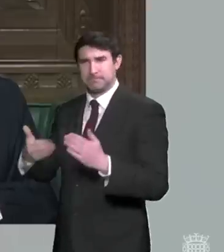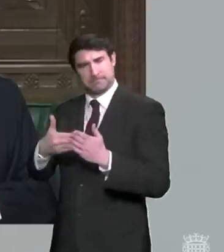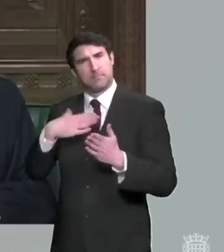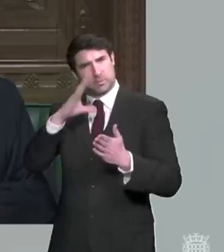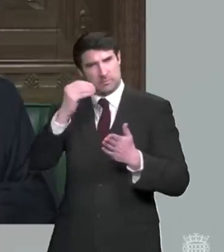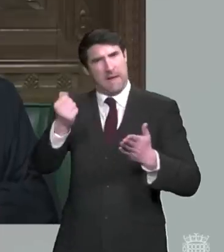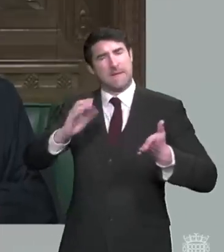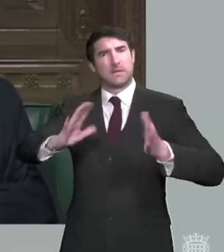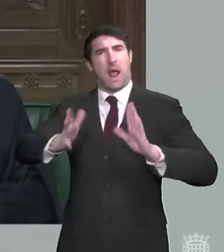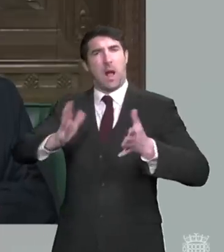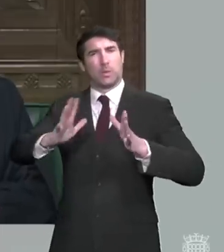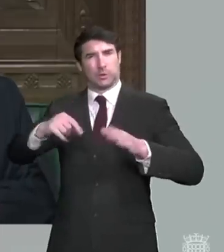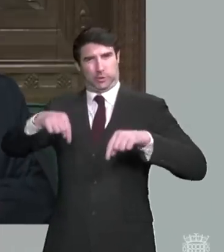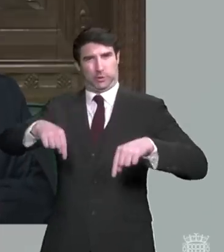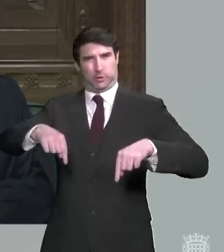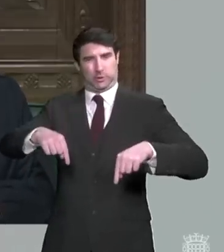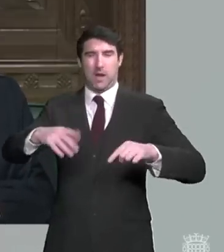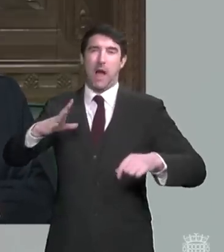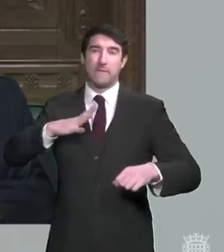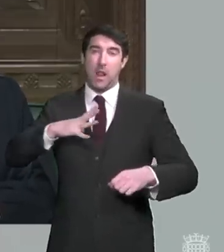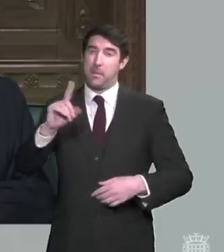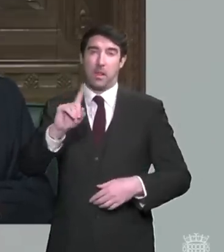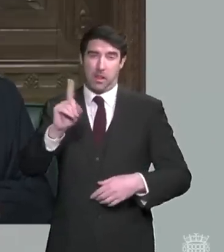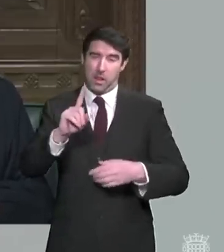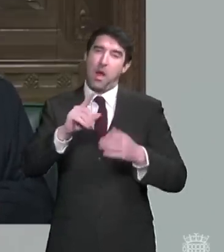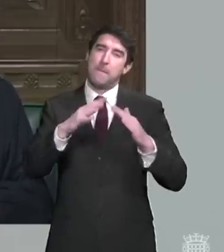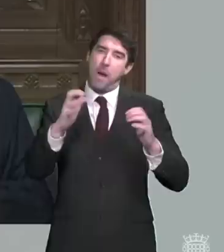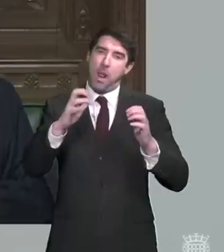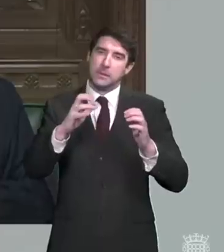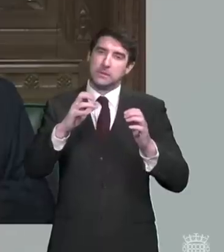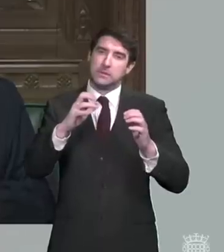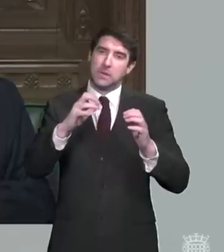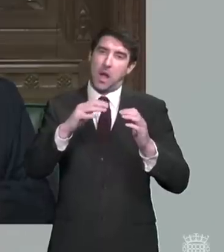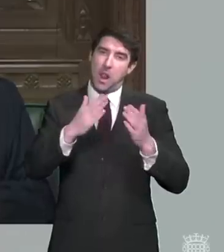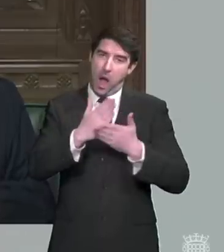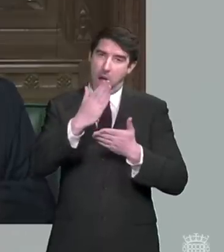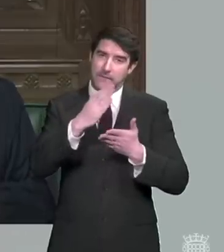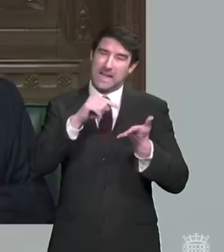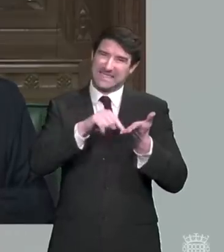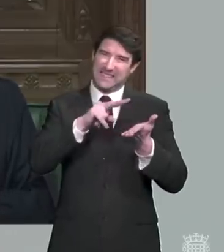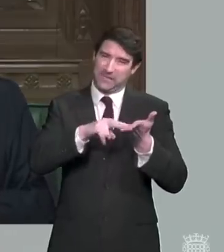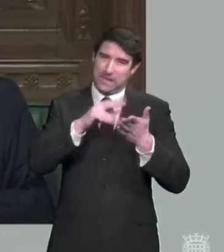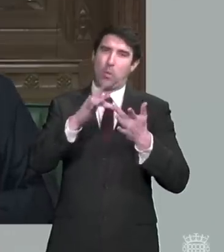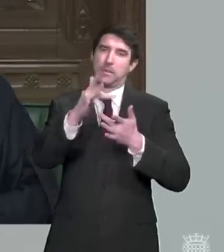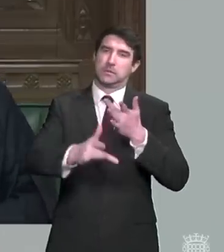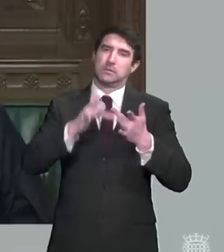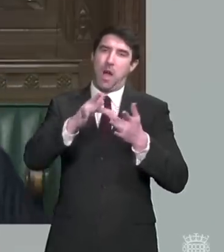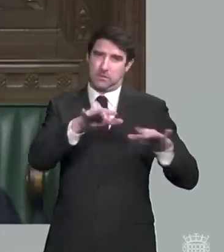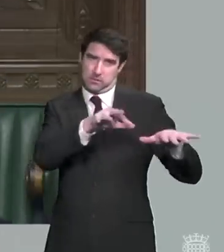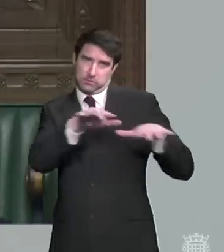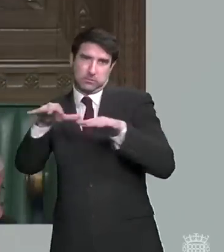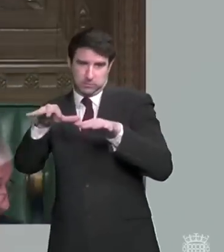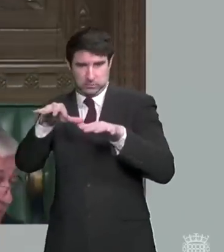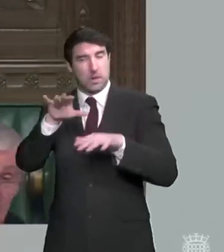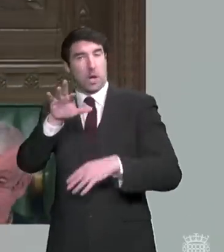British Sign Language interpretation of proceedings is available to watch on Parliament Live TV. We start with questions to the Prime Minister. Philip Holloway. Number